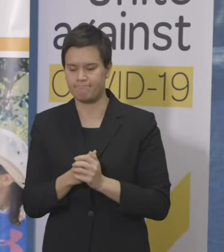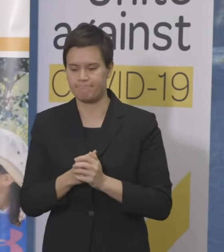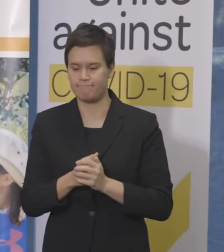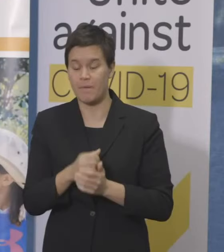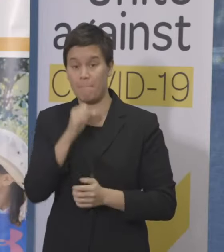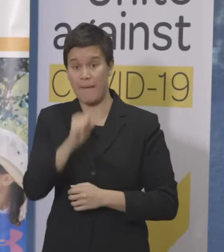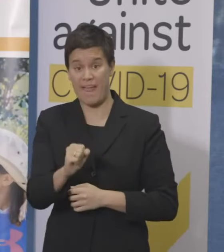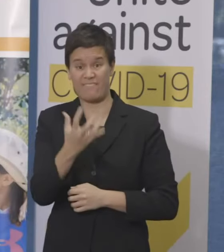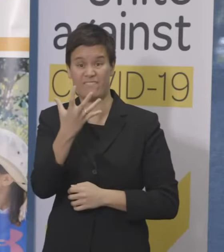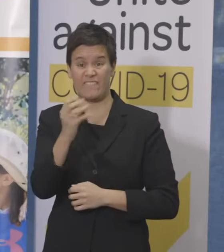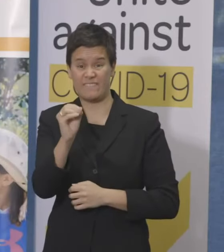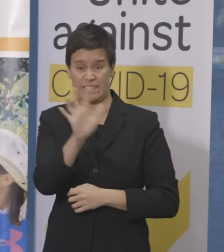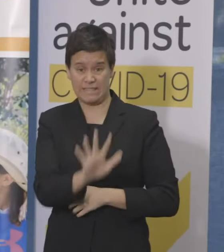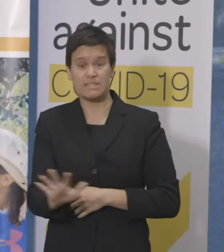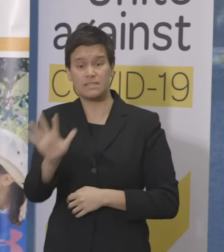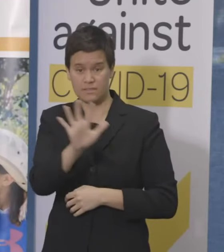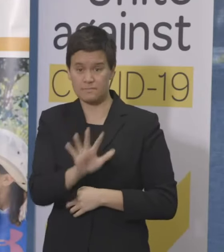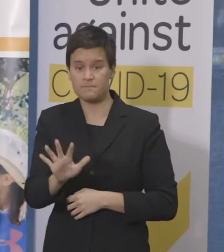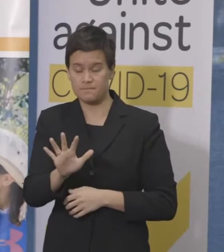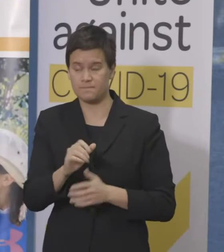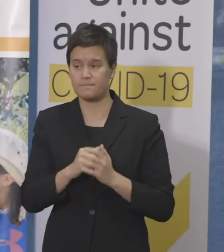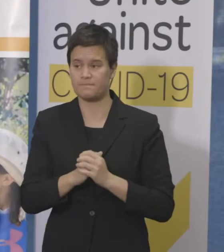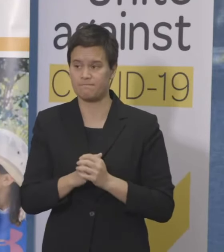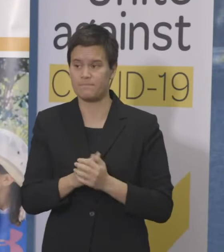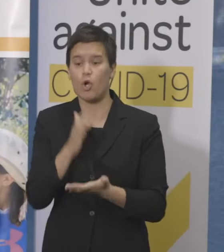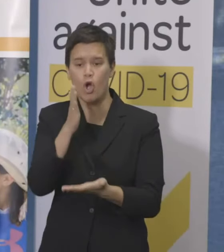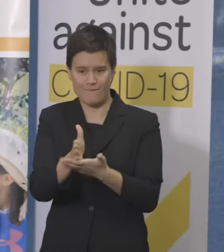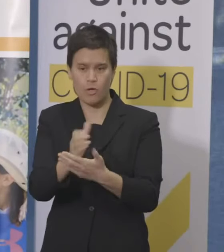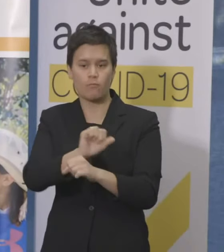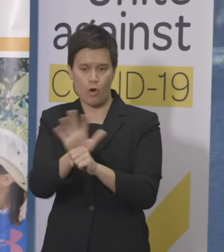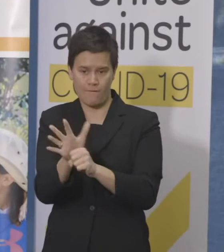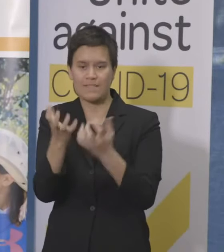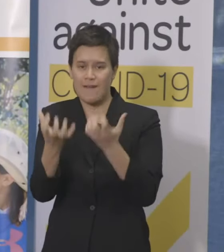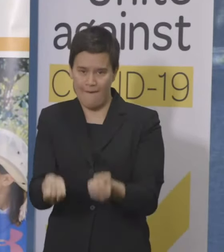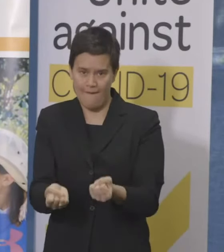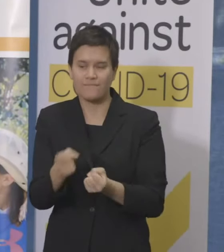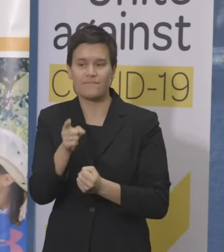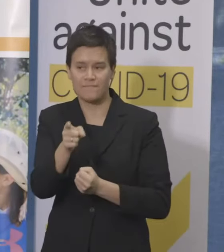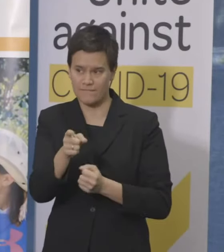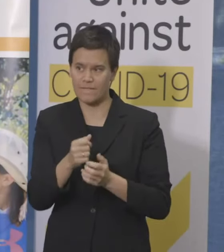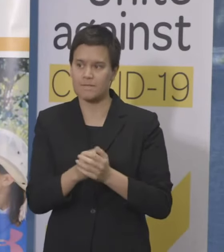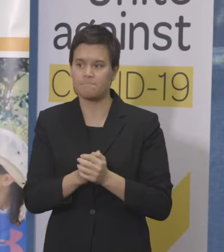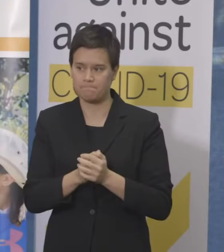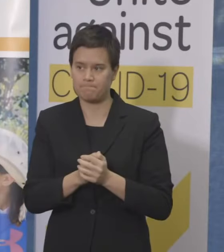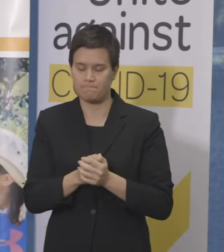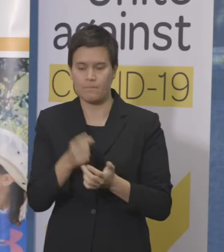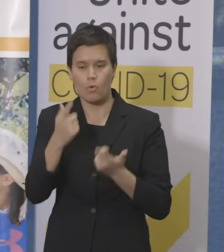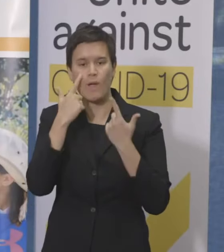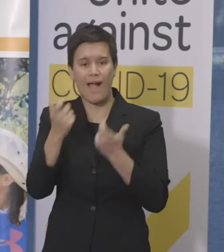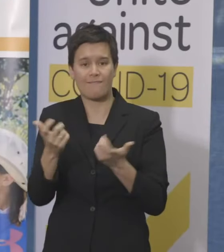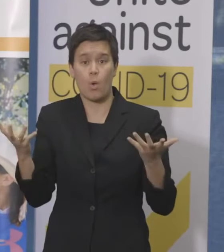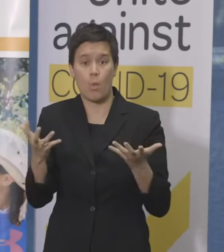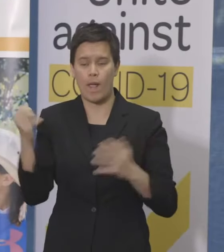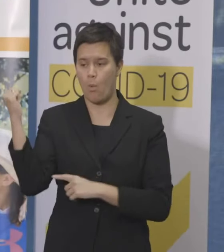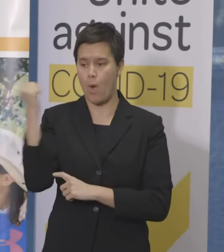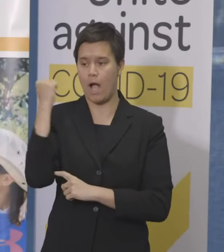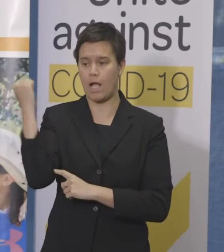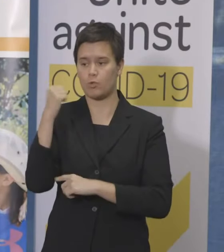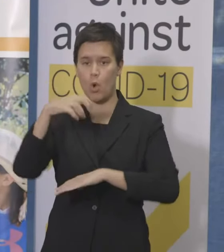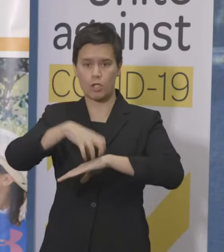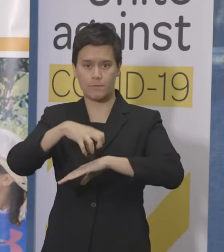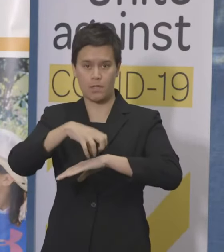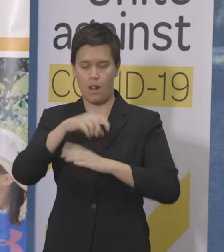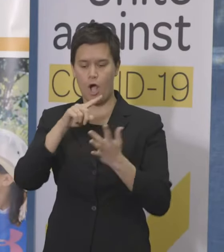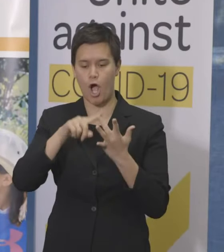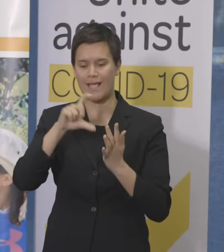his 50s and was a confirmed case and had been being looked after in the intensive care unit at Waikato Hospital.